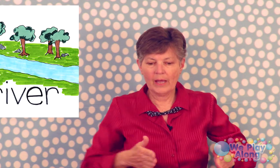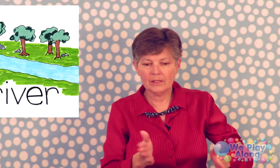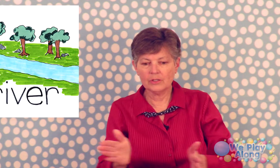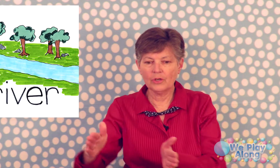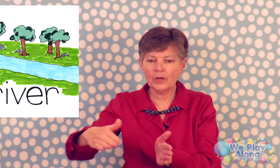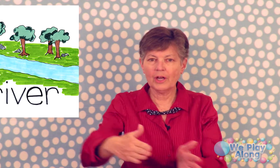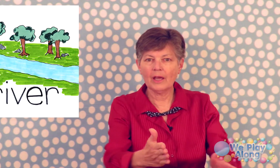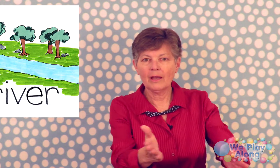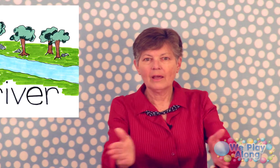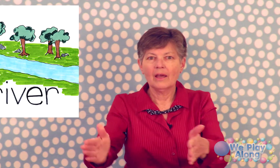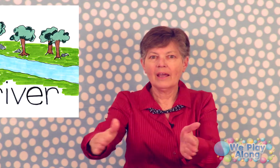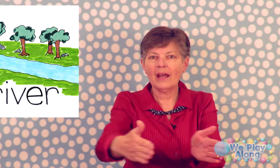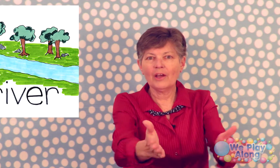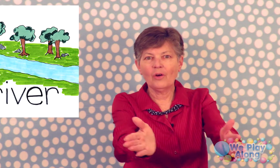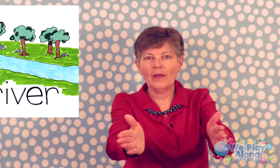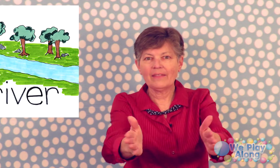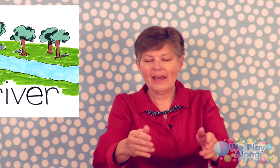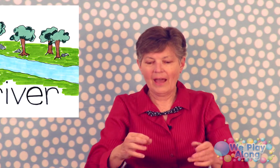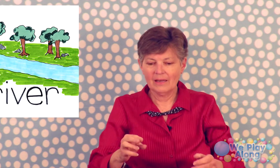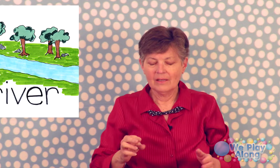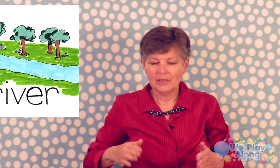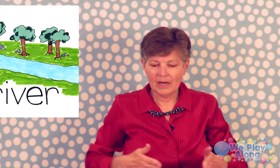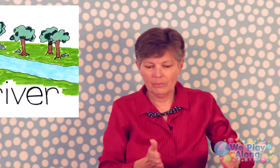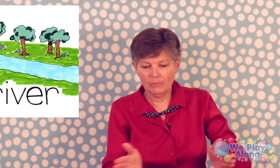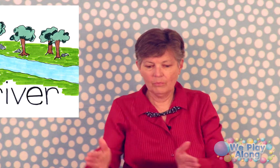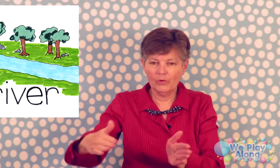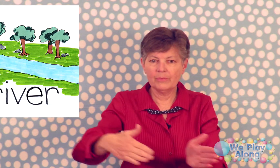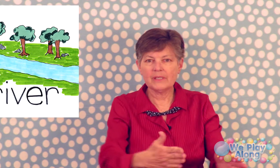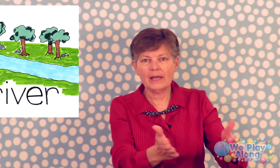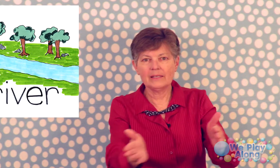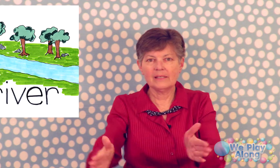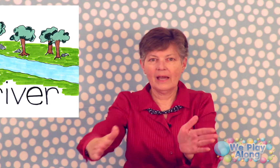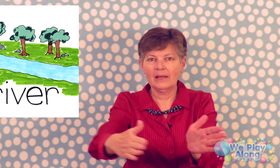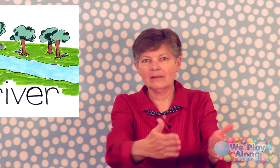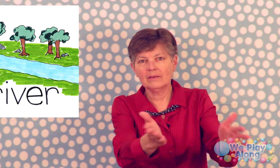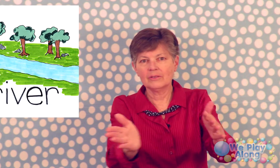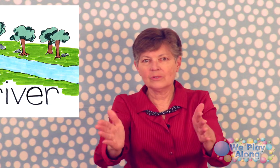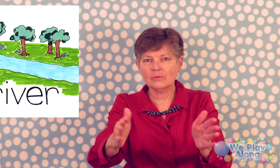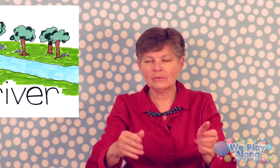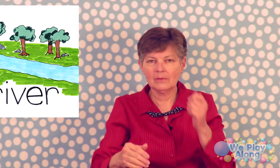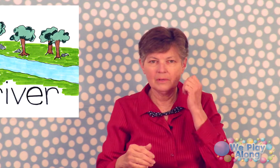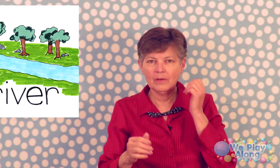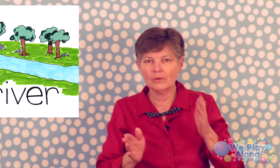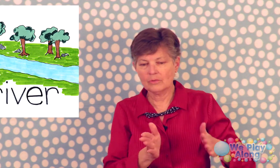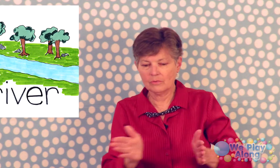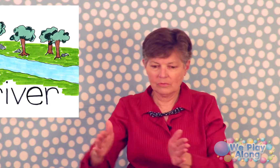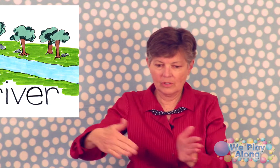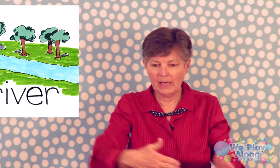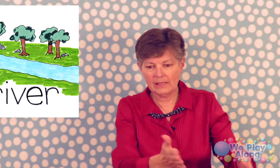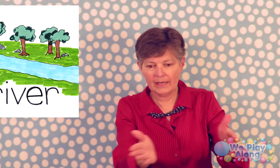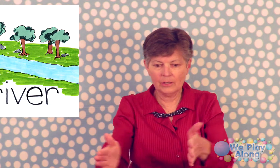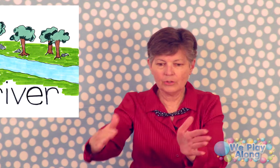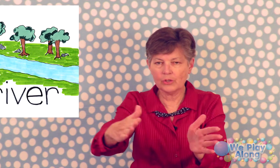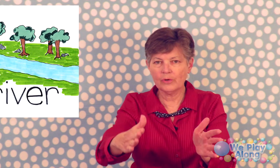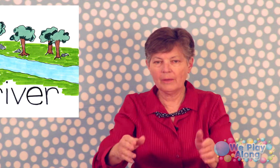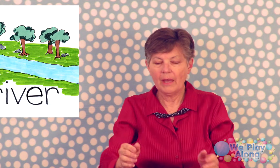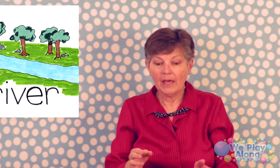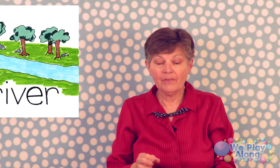straight. So you're going to kind of go like that. Kind of move them side to side. Or, you know, like a little stream. If it